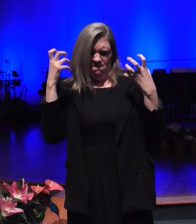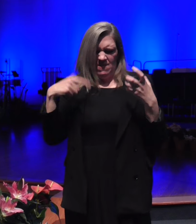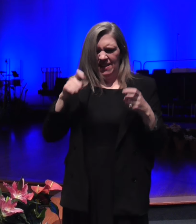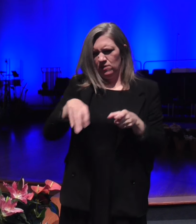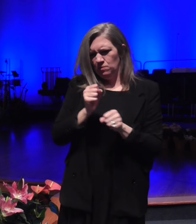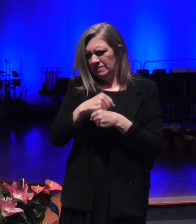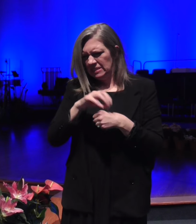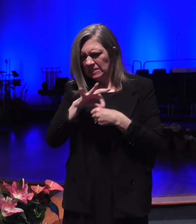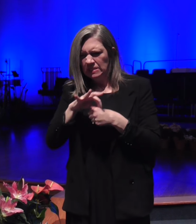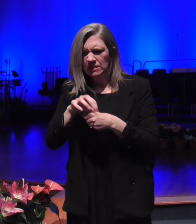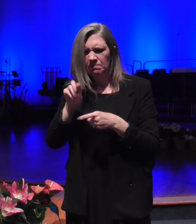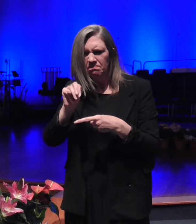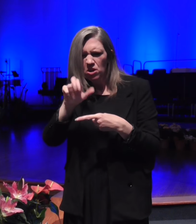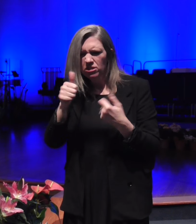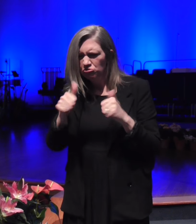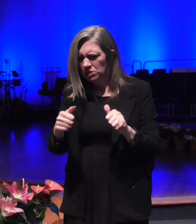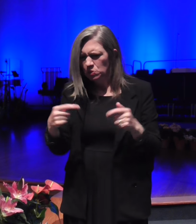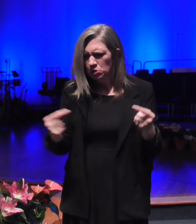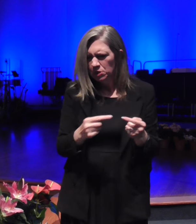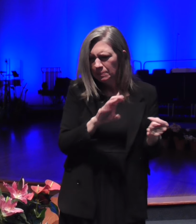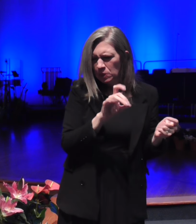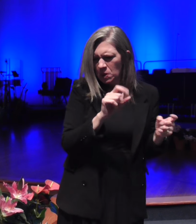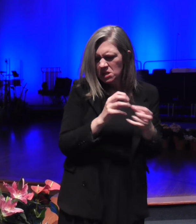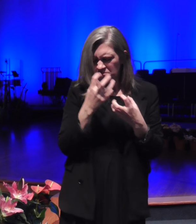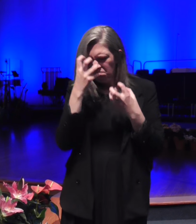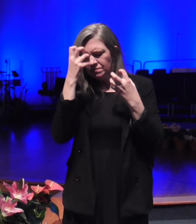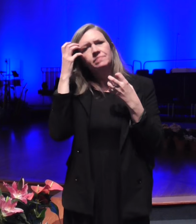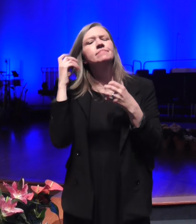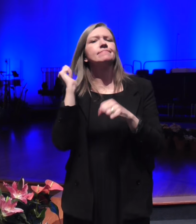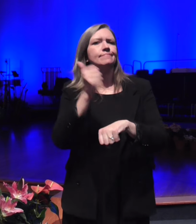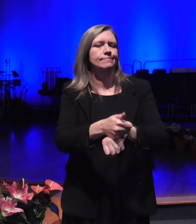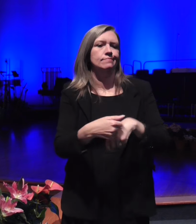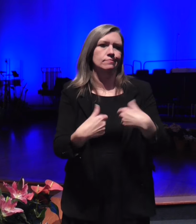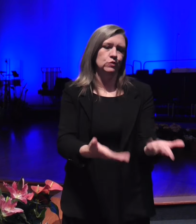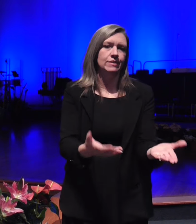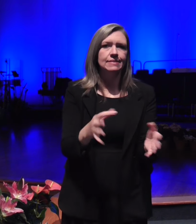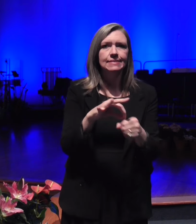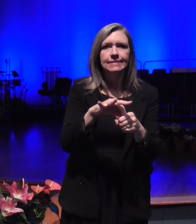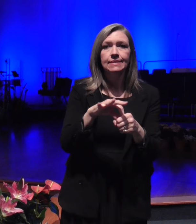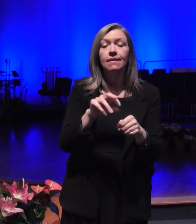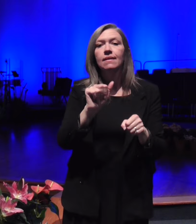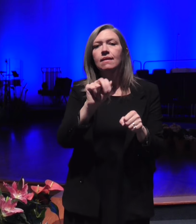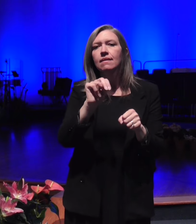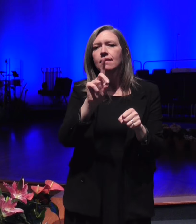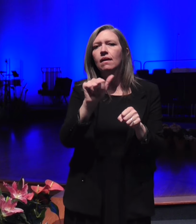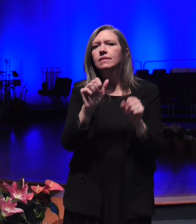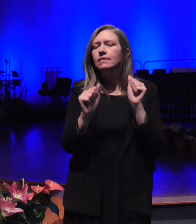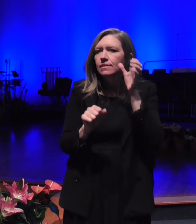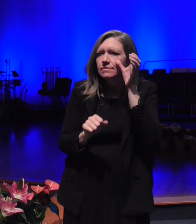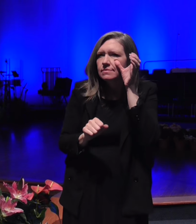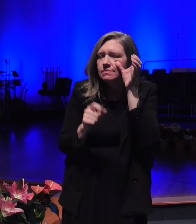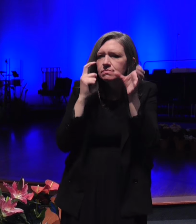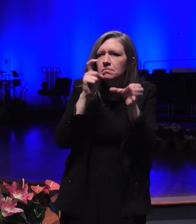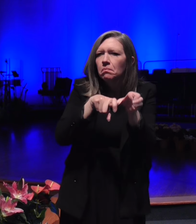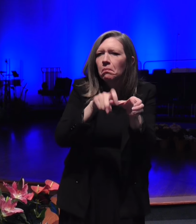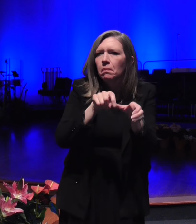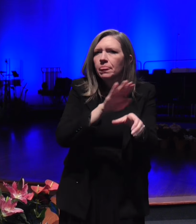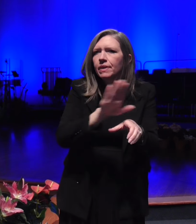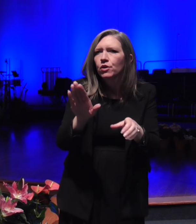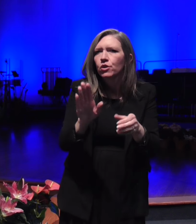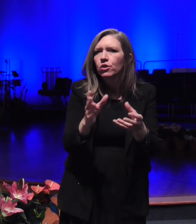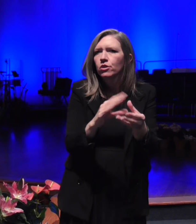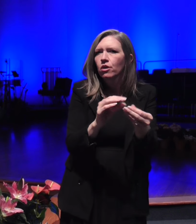tea. He tried to hurt the Buddha. And he sets the tea down. And Ananda can hear the conversation. And Mara saying,